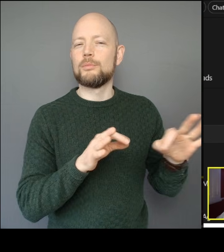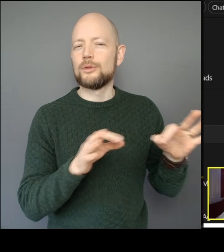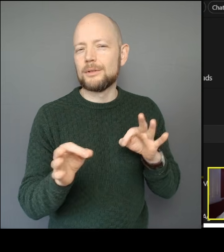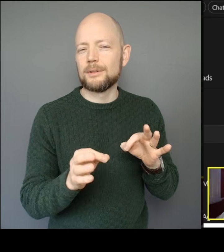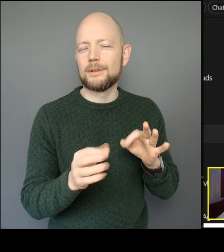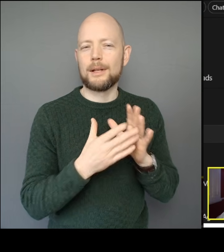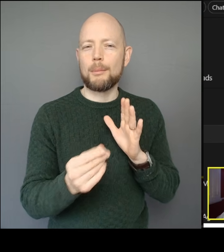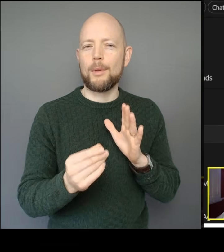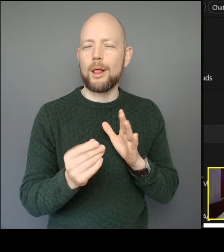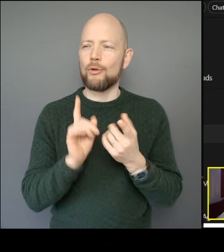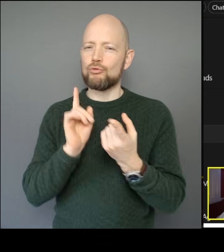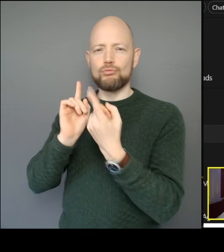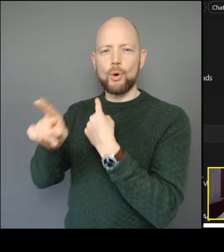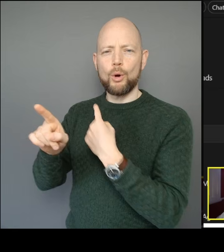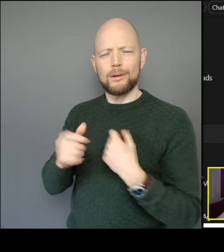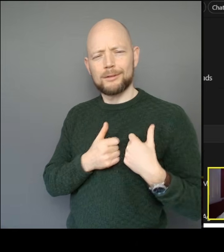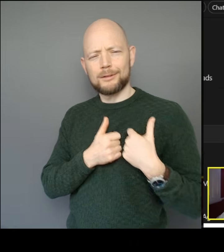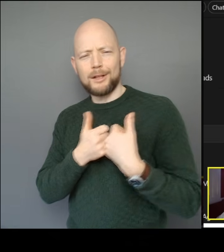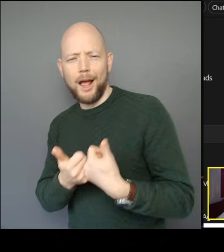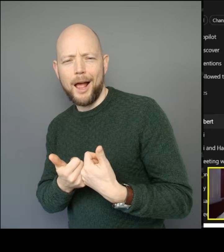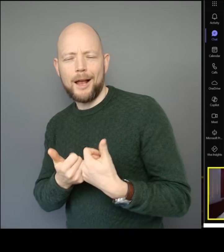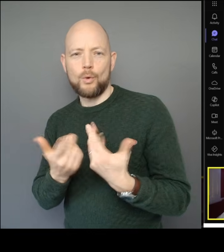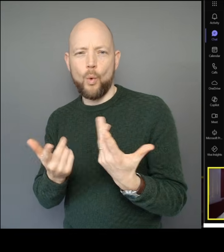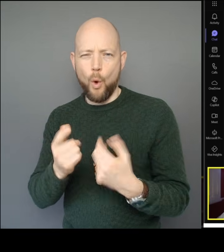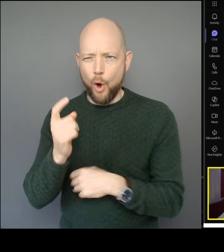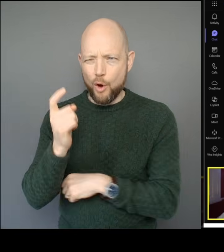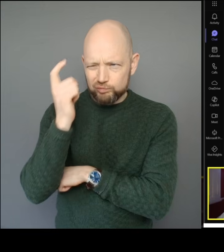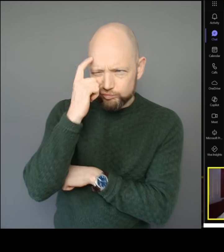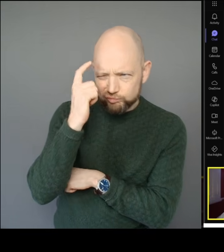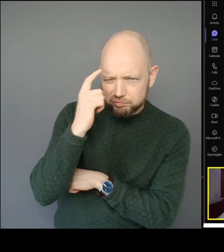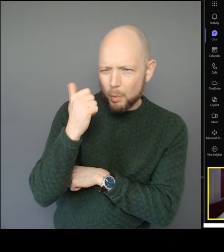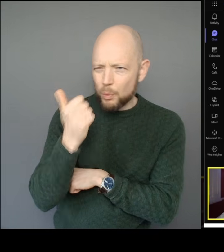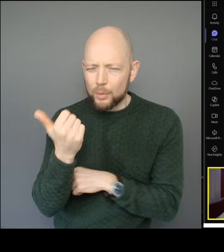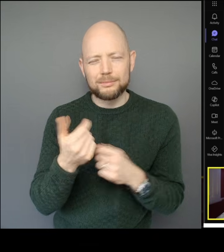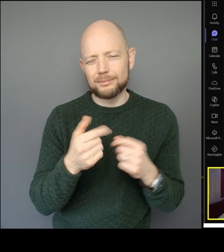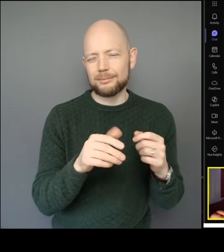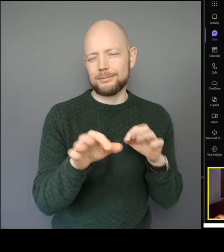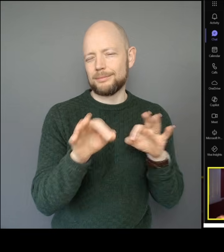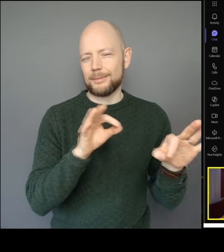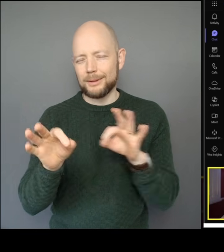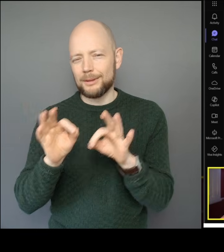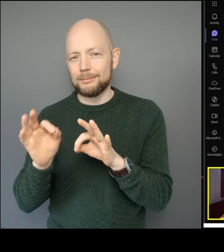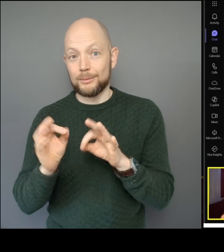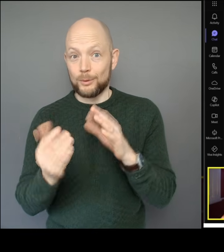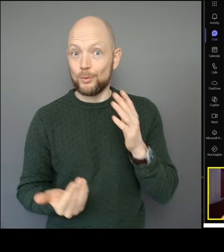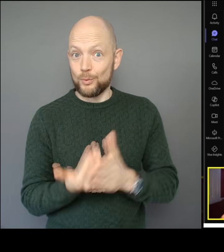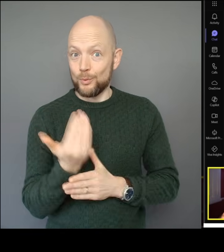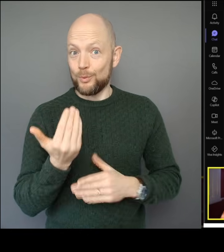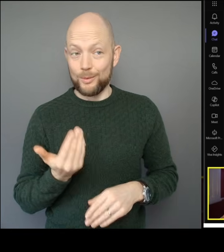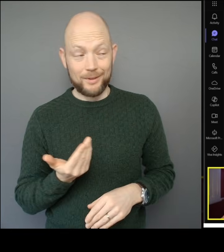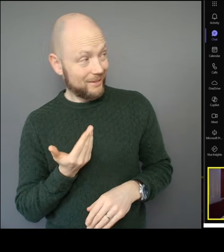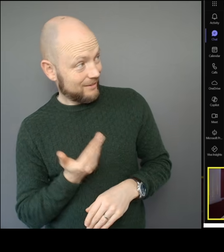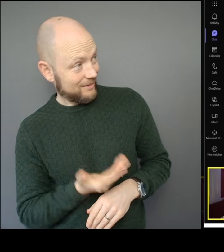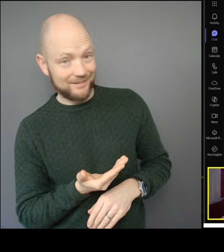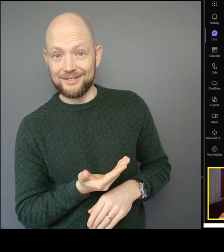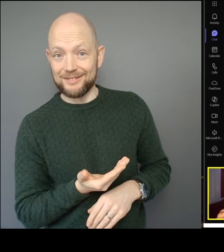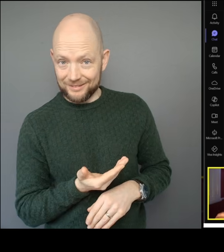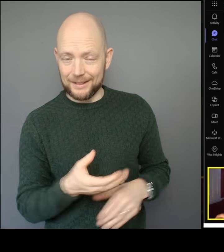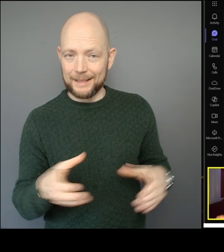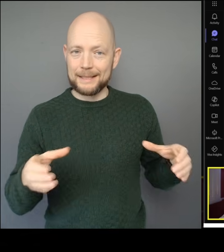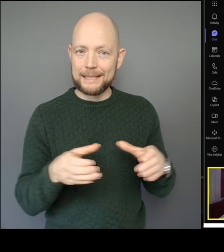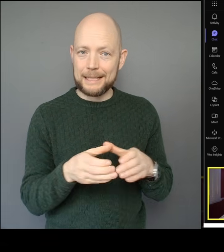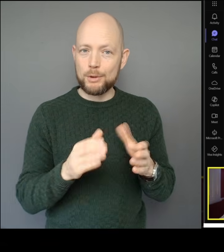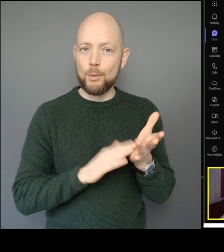an empathetic one or a strategic one, and so on and so forth. So this is brand new. It's basically Teams mode